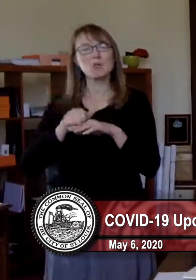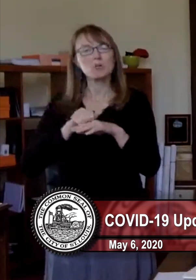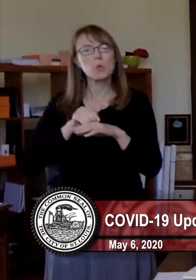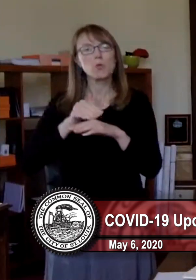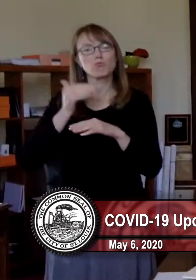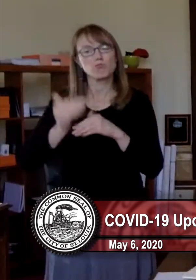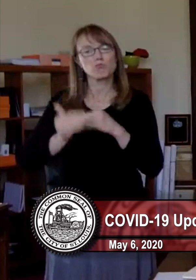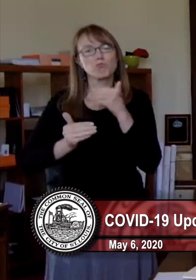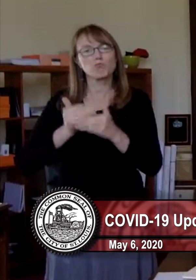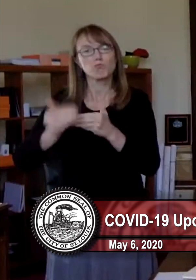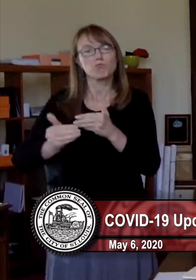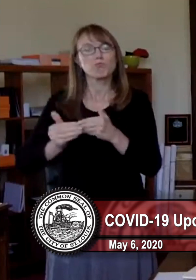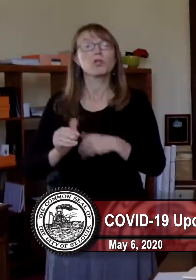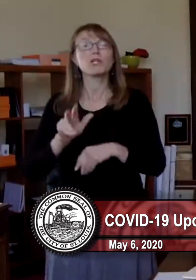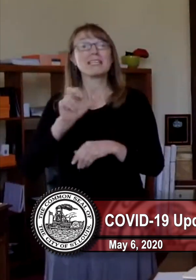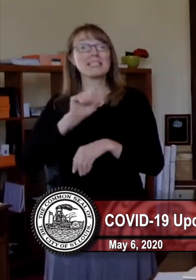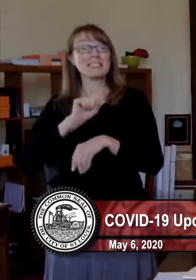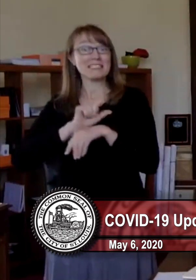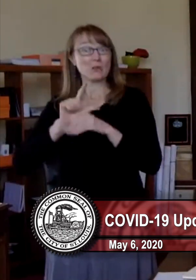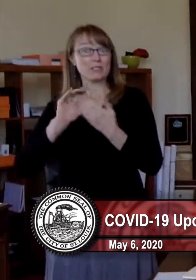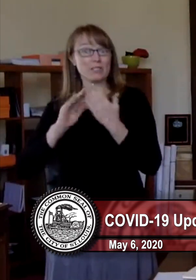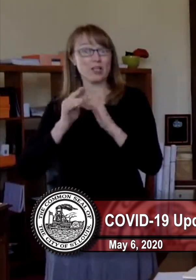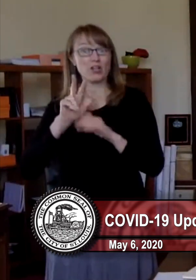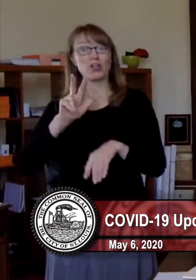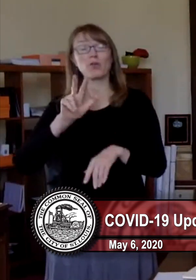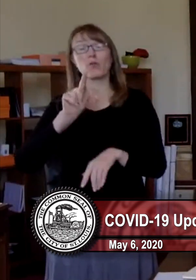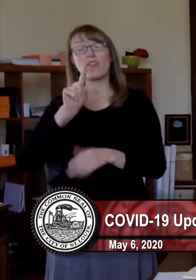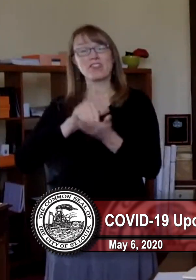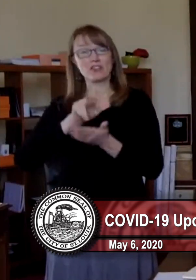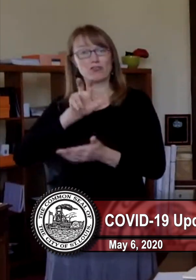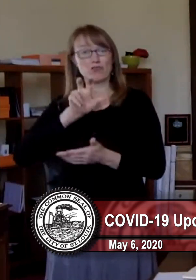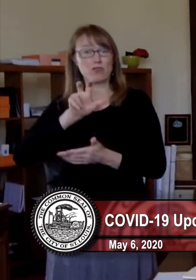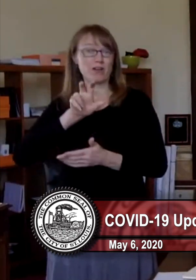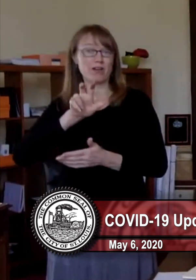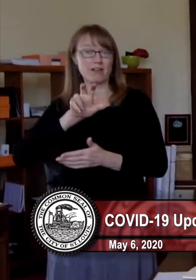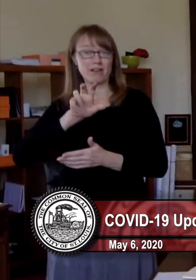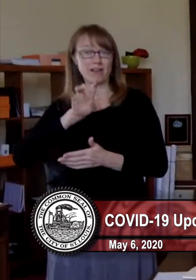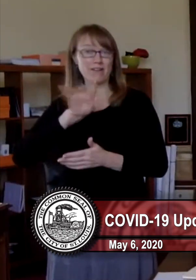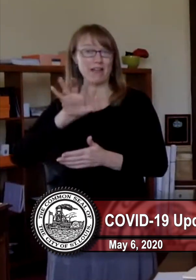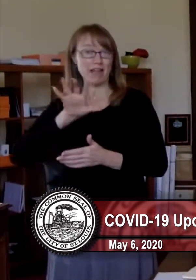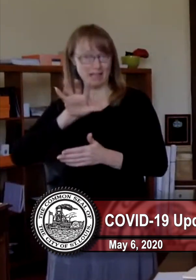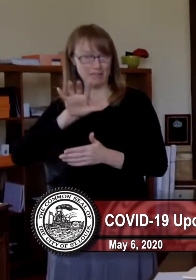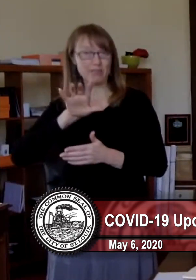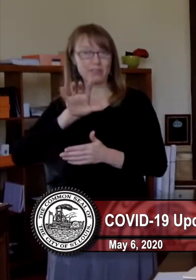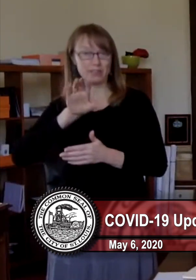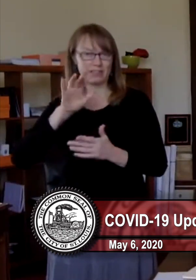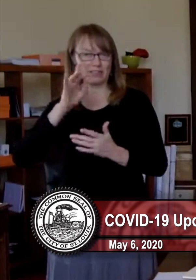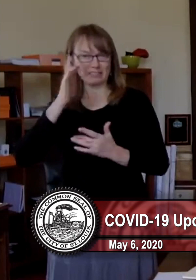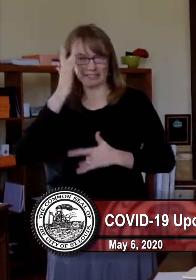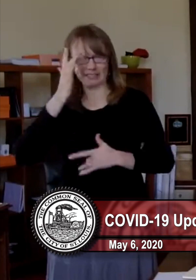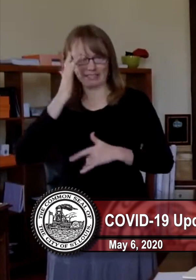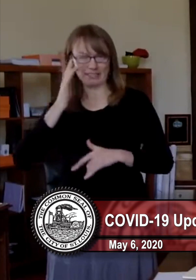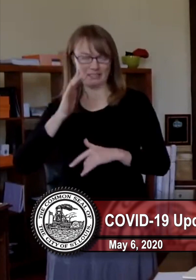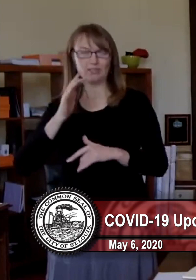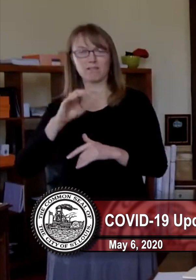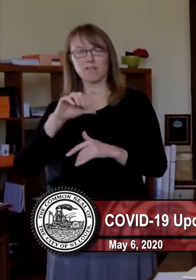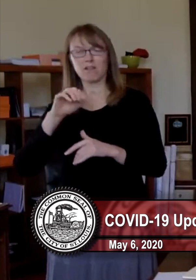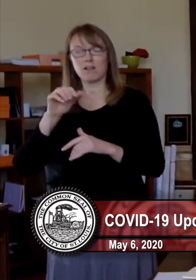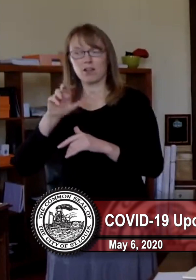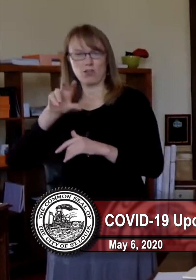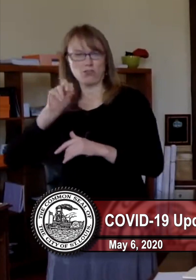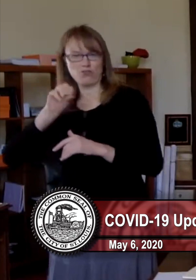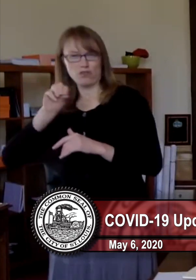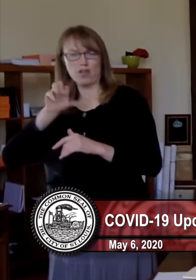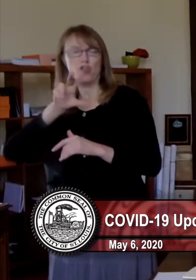Louis, 1,385 cases, 78 deaths. St. Louis County,